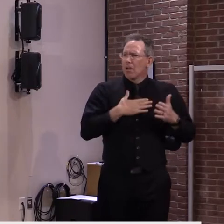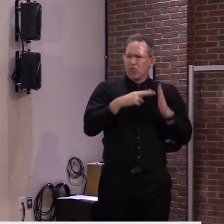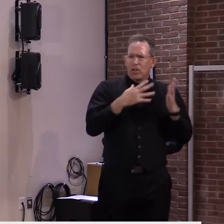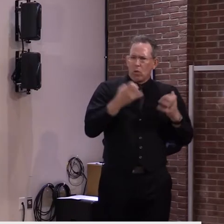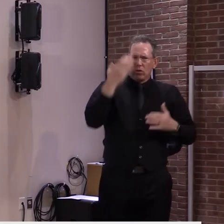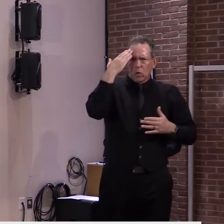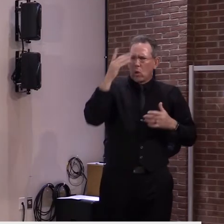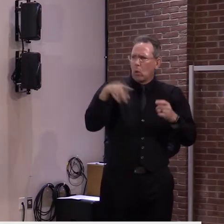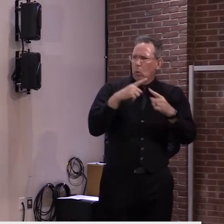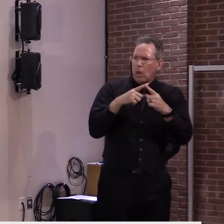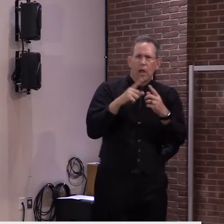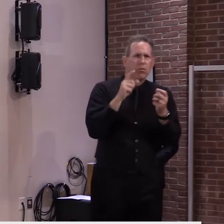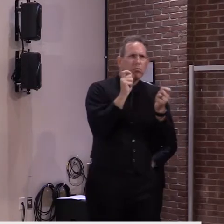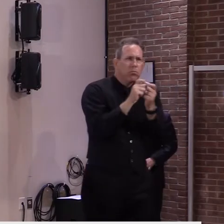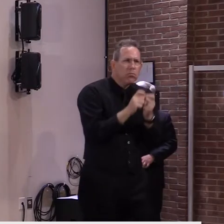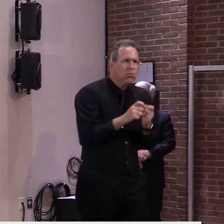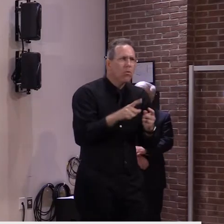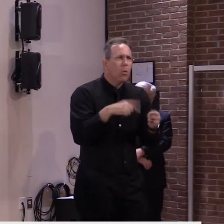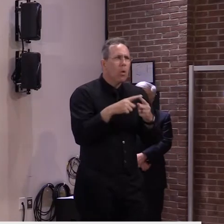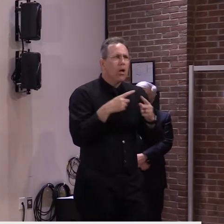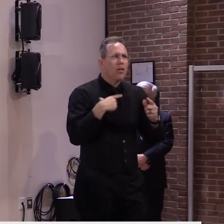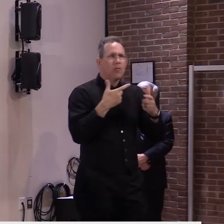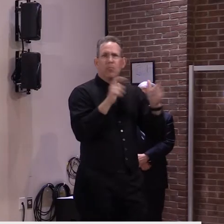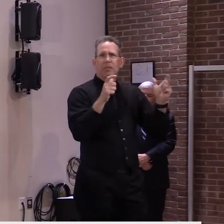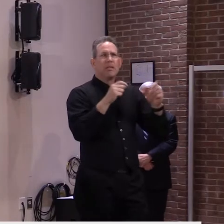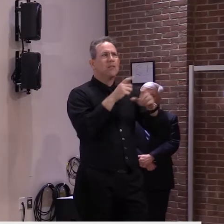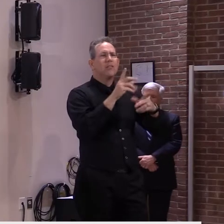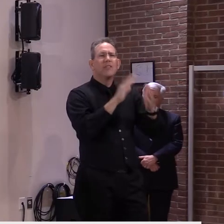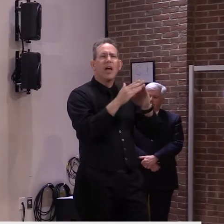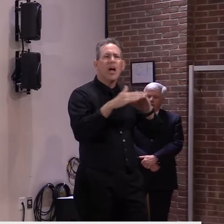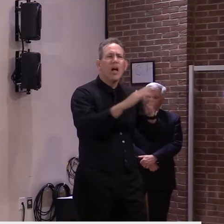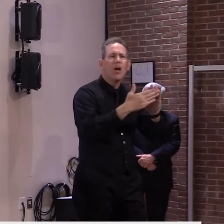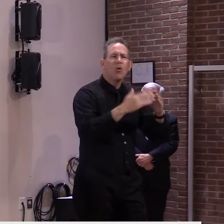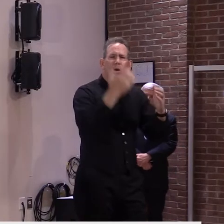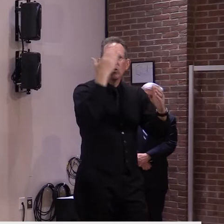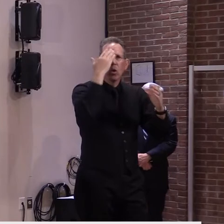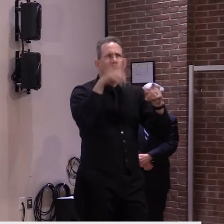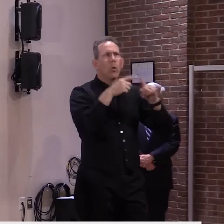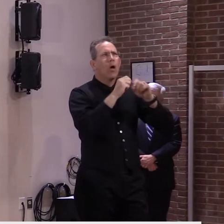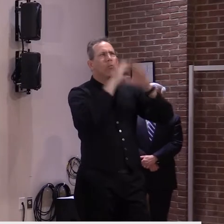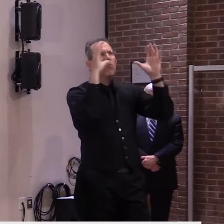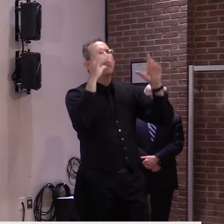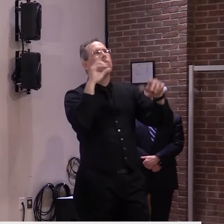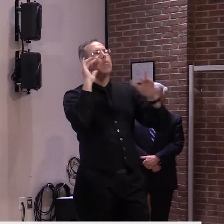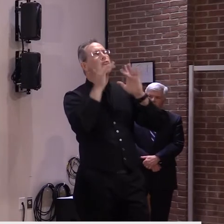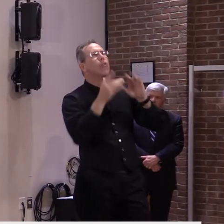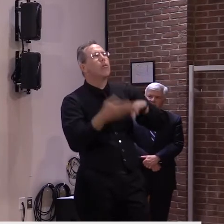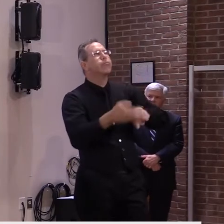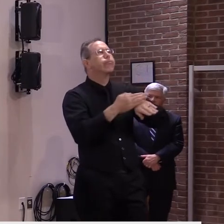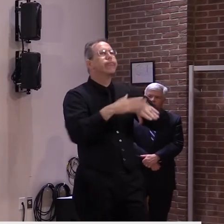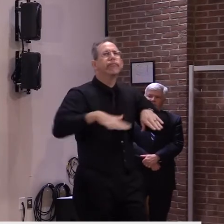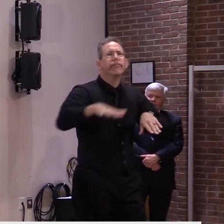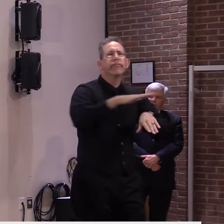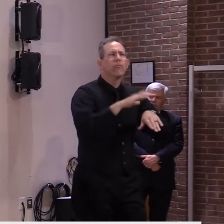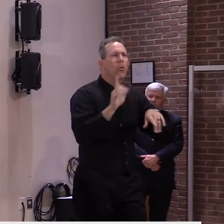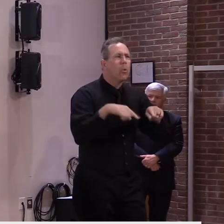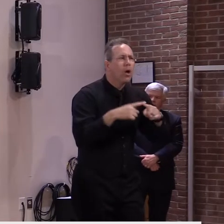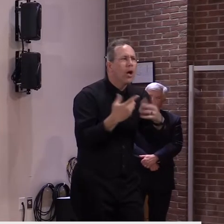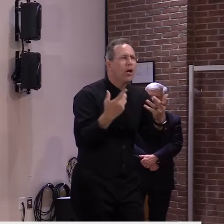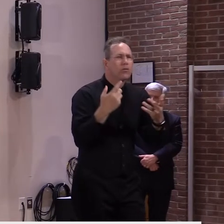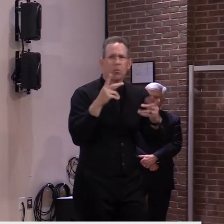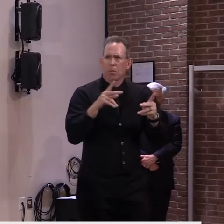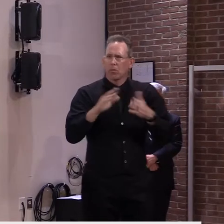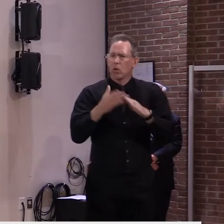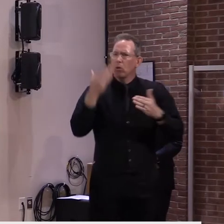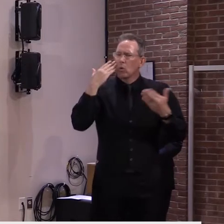that the entire communities of the state could see and understand? Yeah, I think you hit the nail on the head.